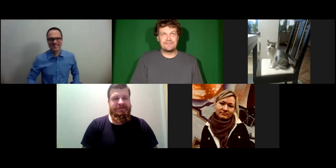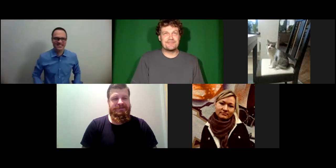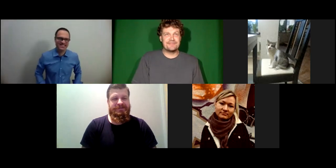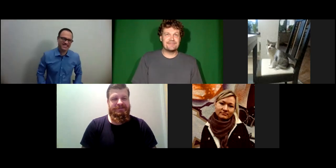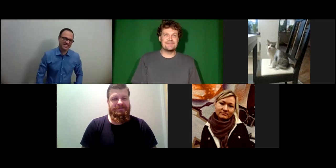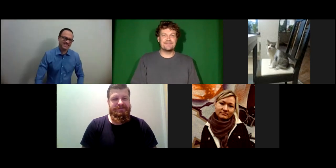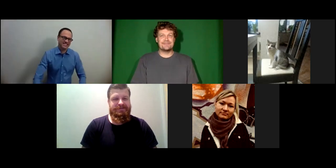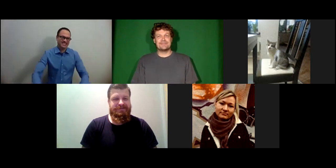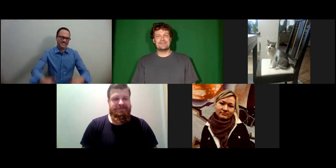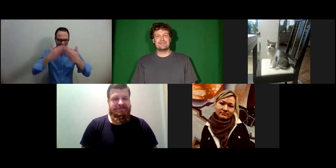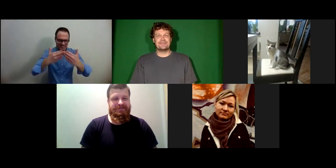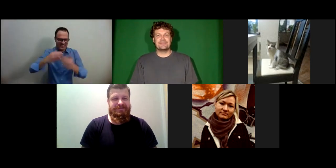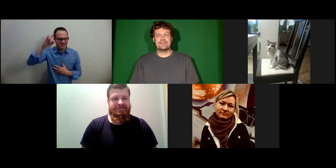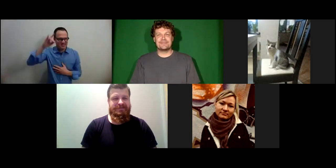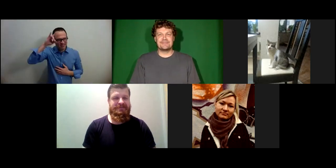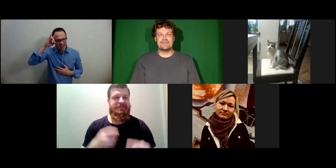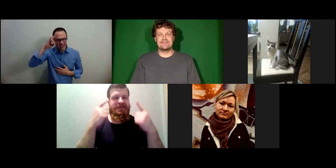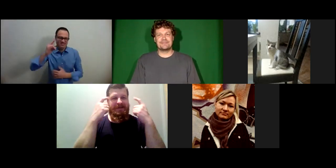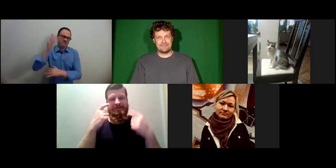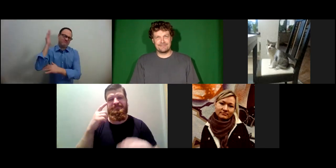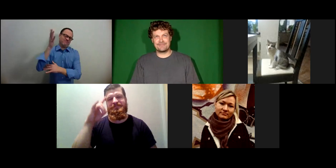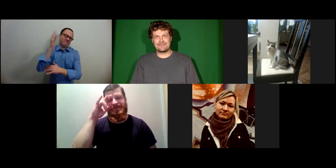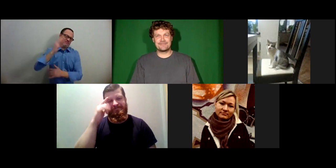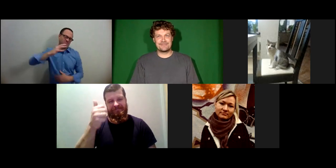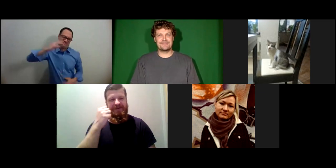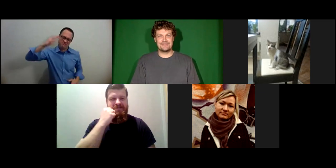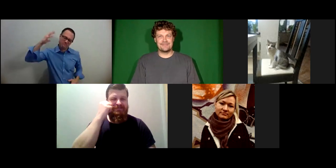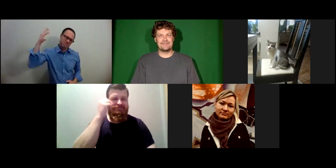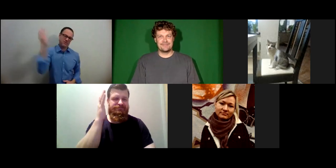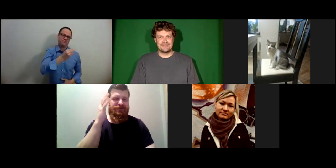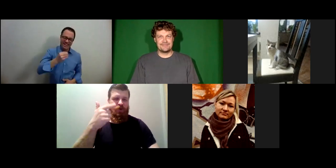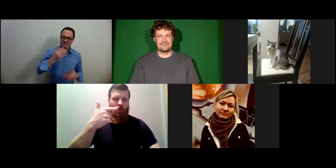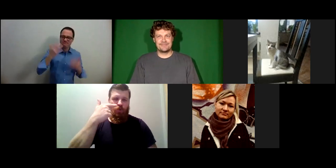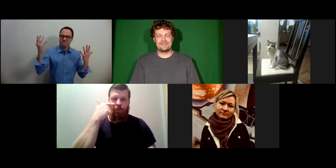listening. I give the floor back to Dami.